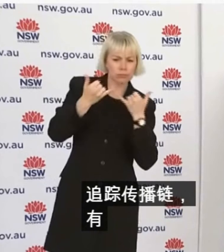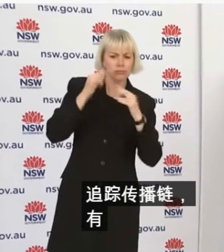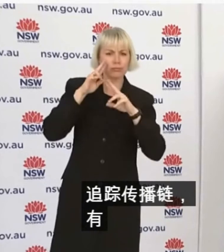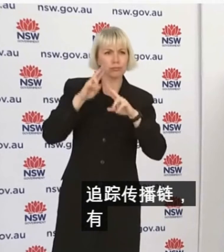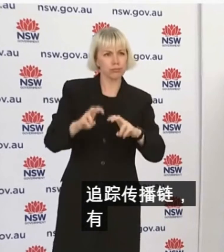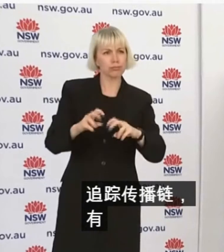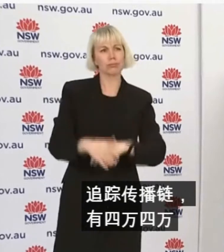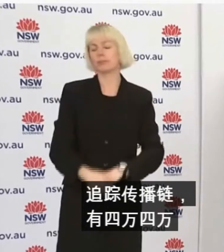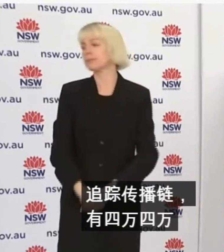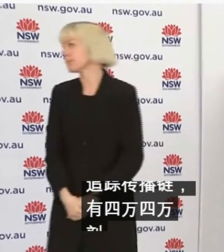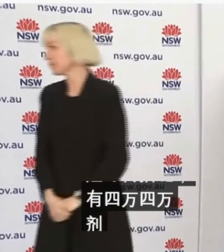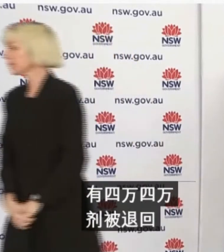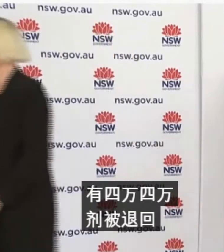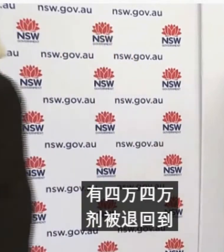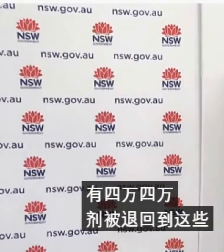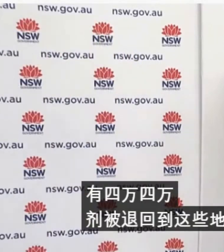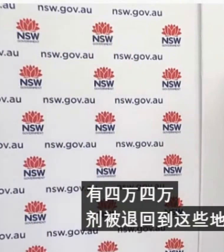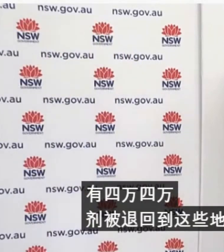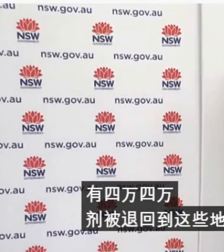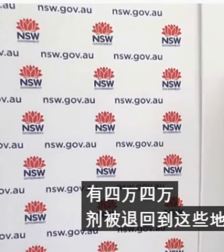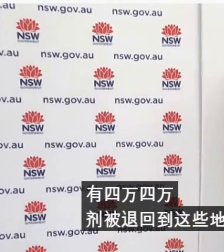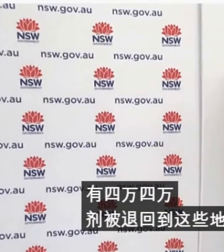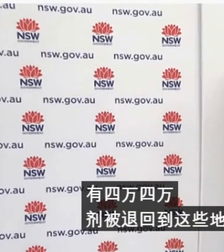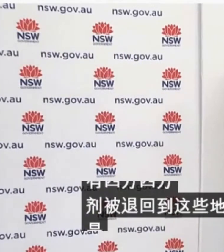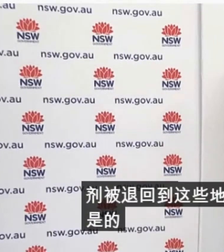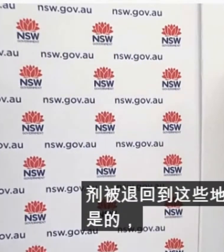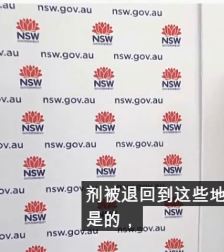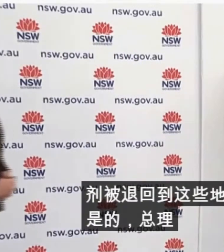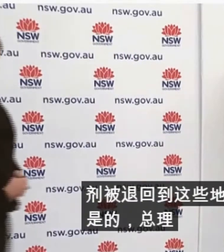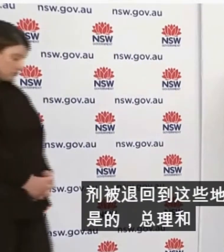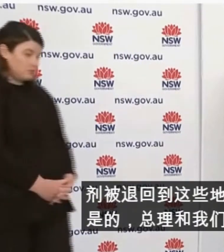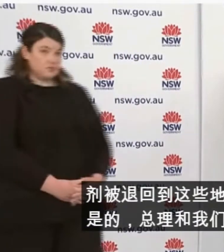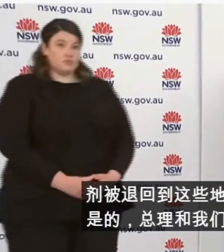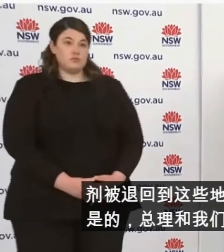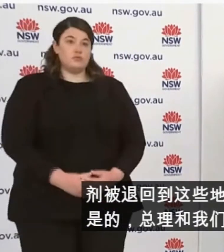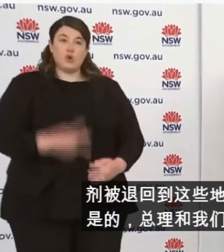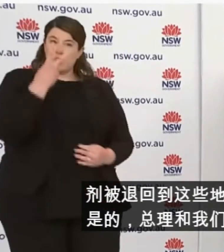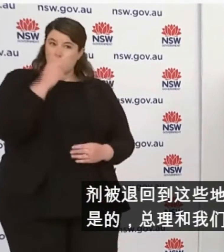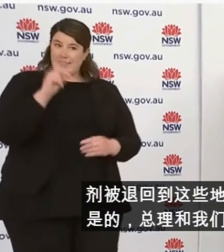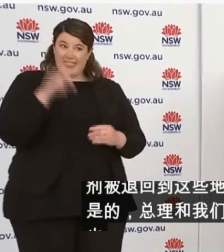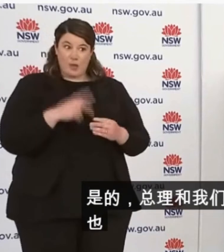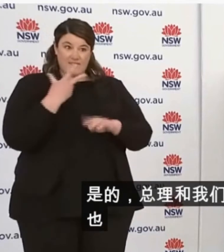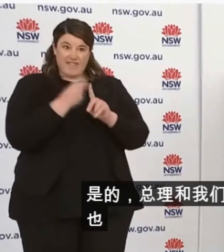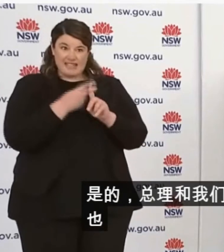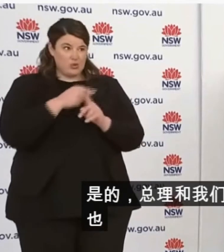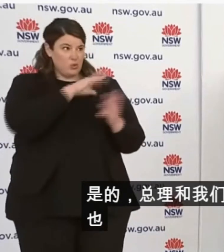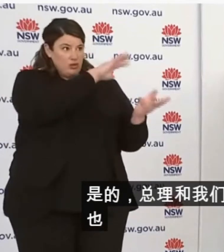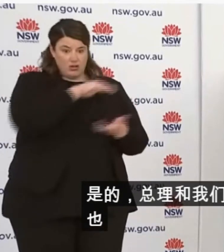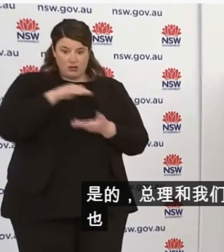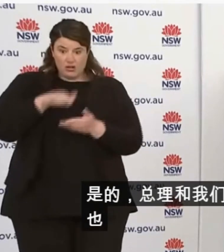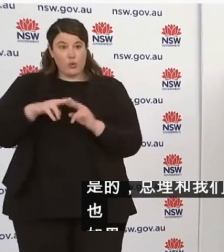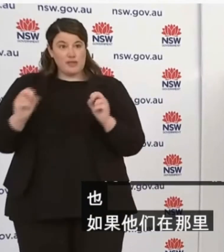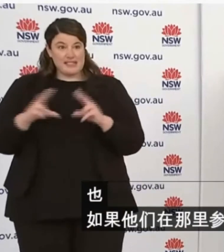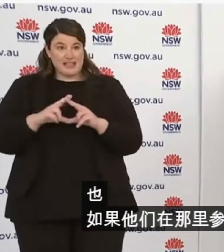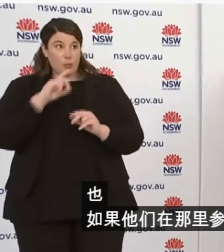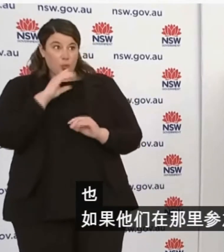Premier, are the full 40,000 doses being returned to the regions, not just Yes. 3,000? Yes. Premier. And are 18-year-olds also being offered Pfizer